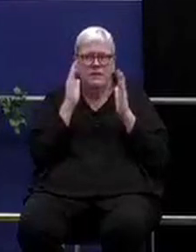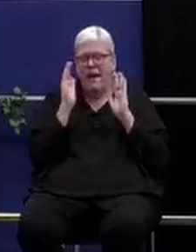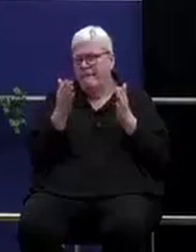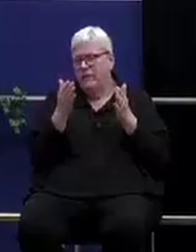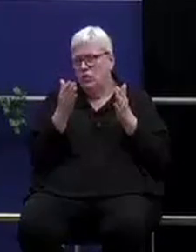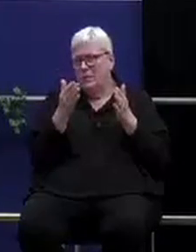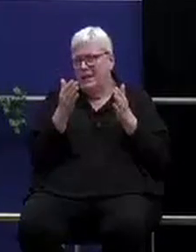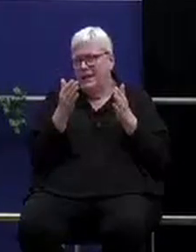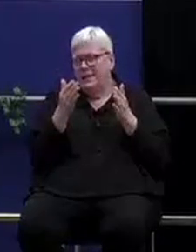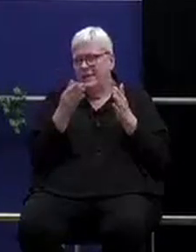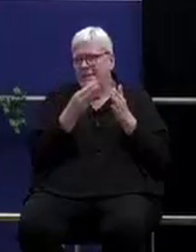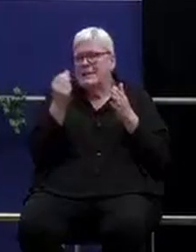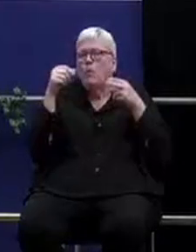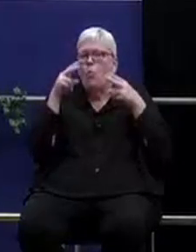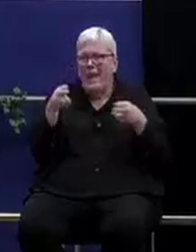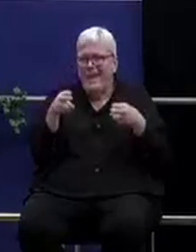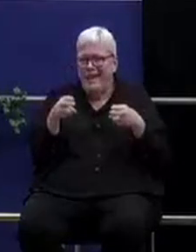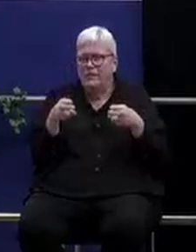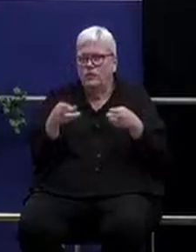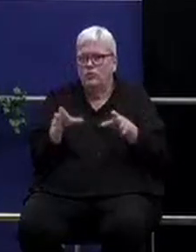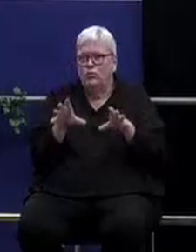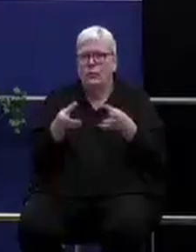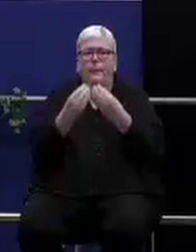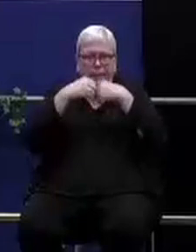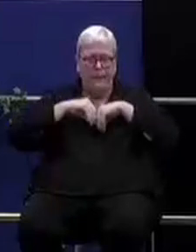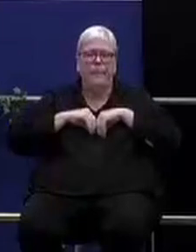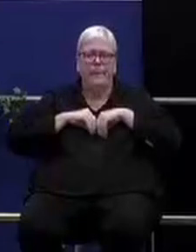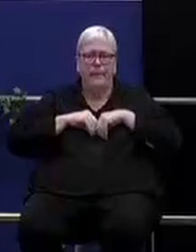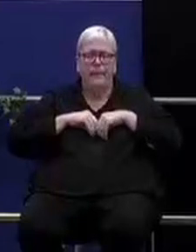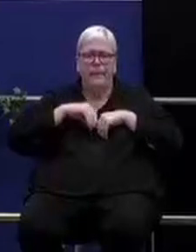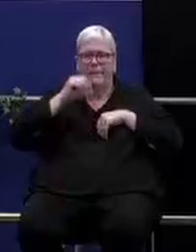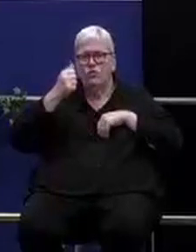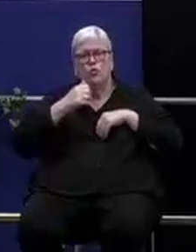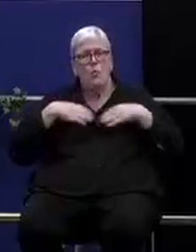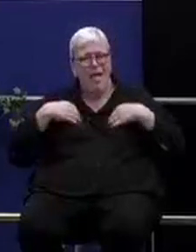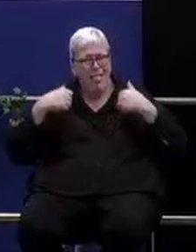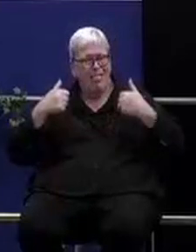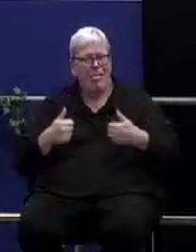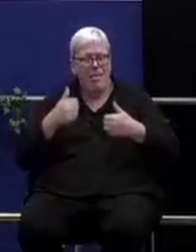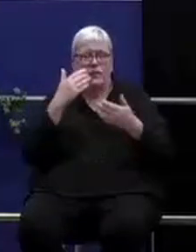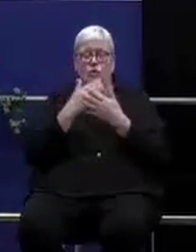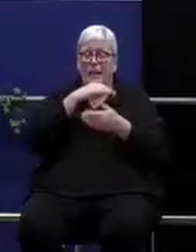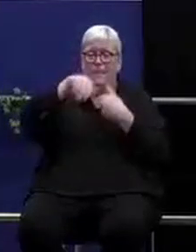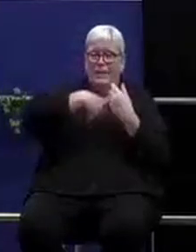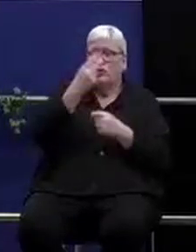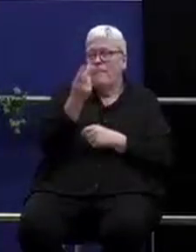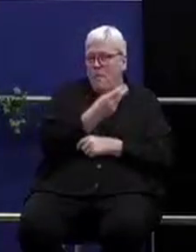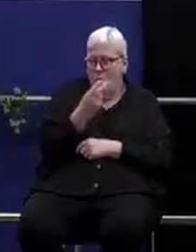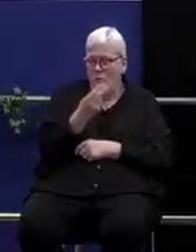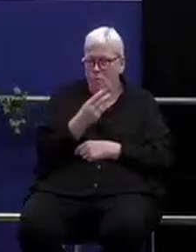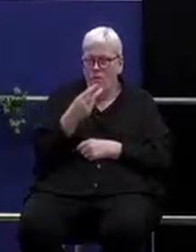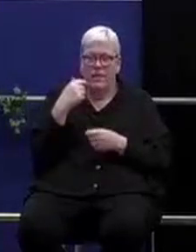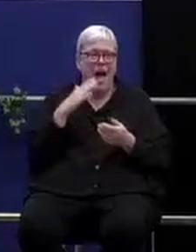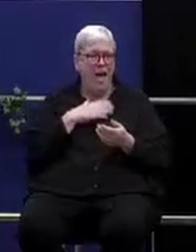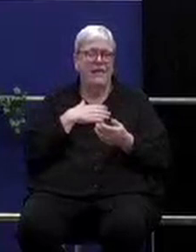get nutrition in this space? I think it was a mixture of both, because I didn't realize at the time, but I love writing